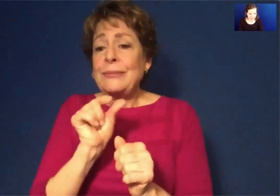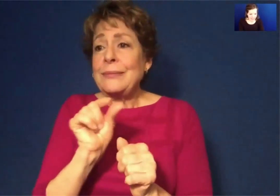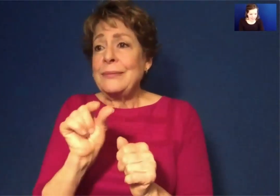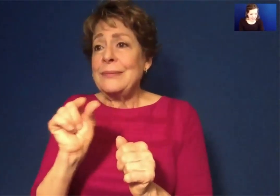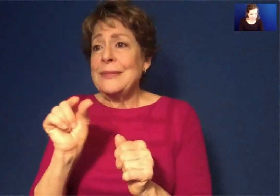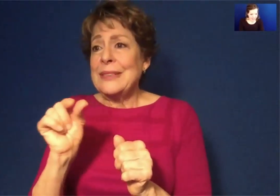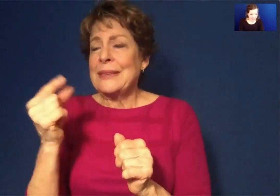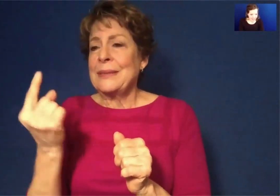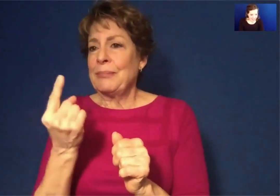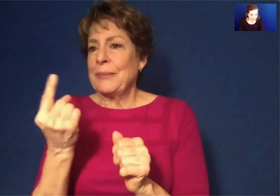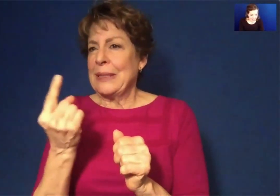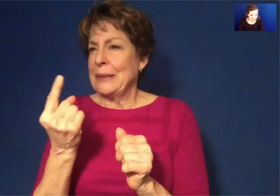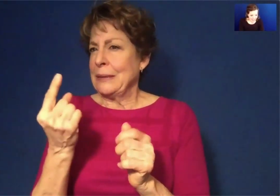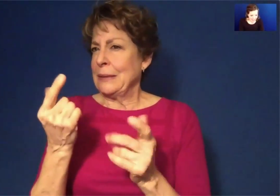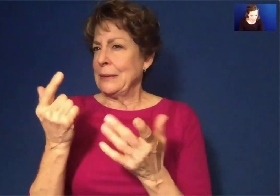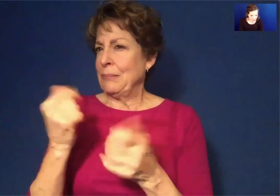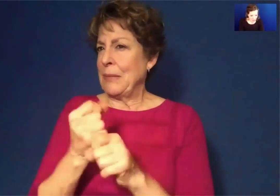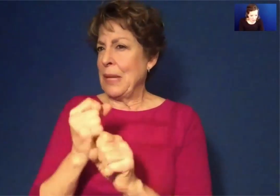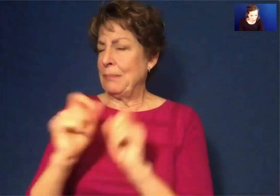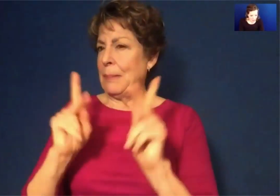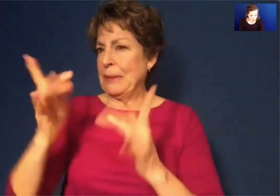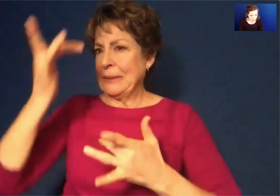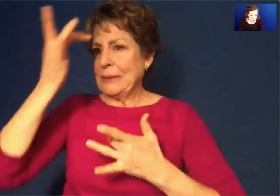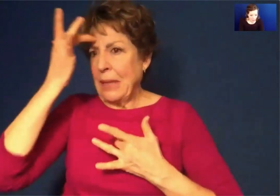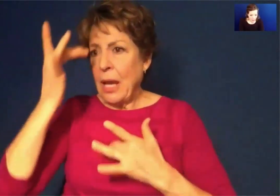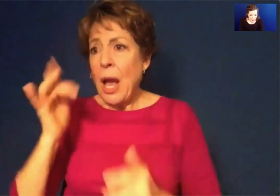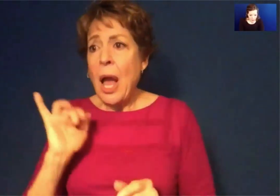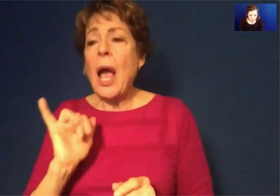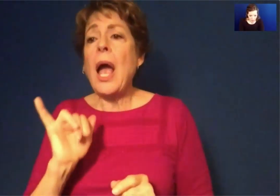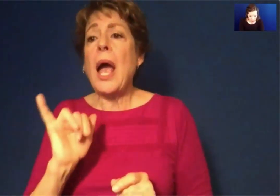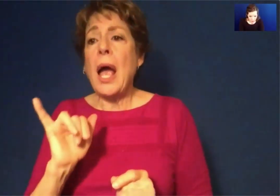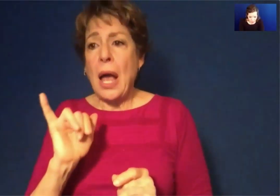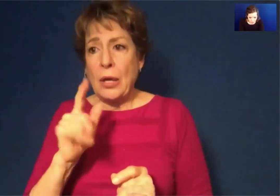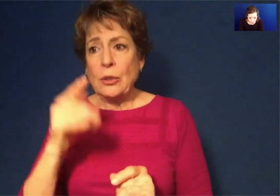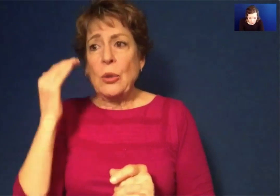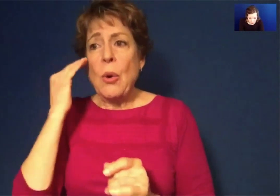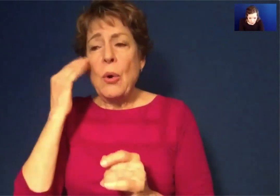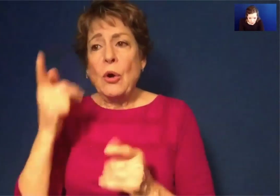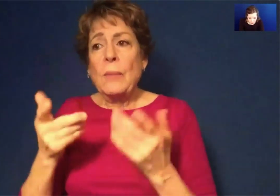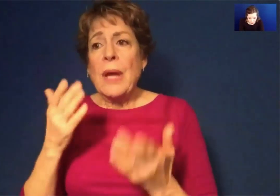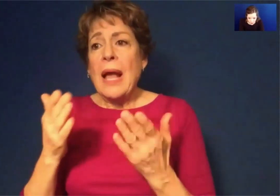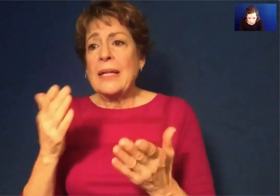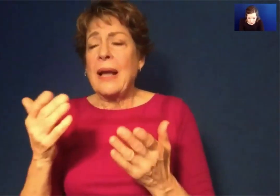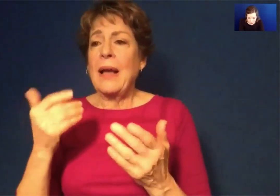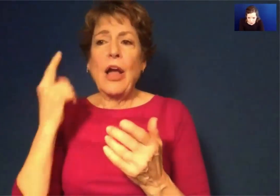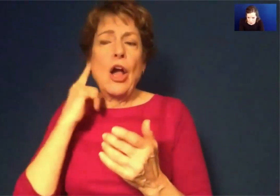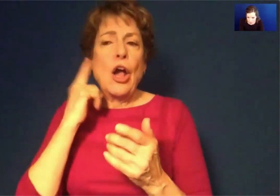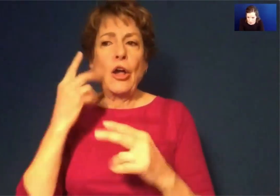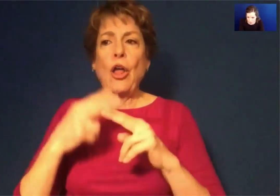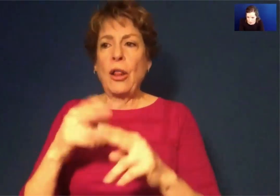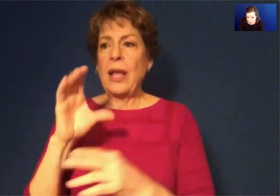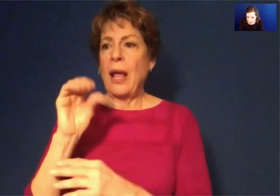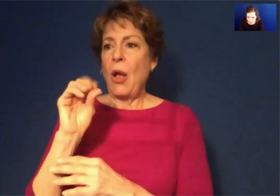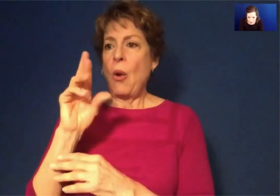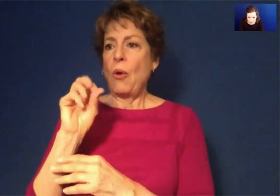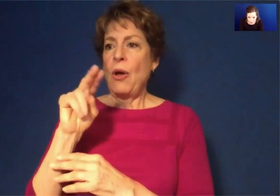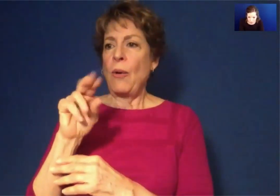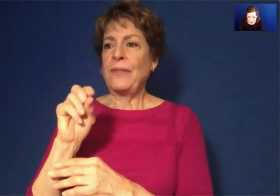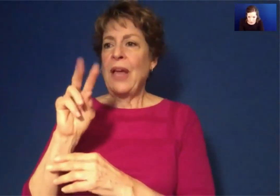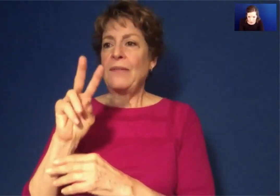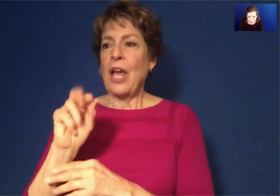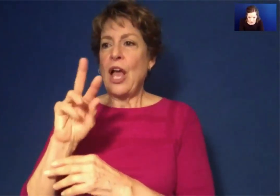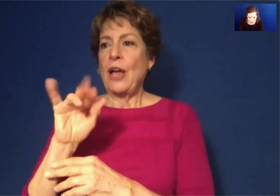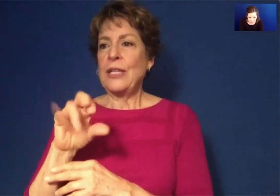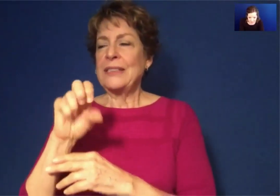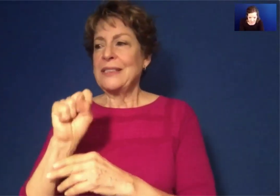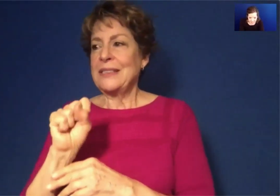and numbers reference something that's making people sick. You know, you may have also heard it called the coronavirus.